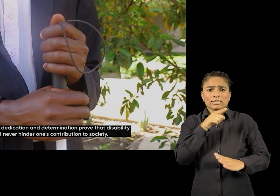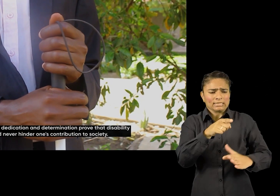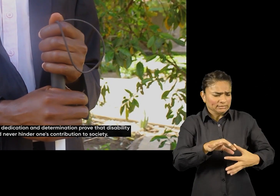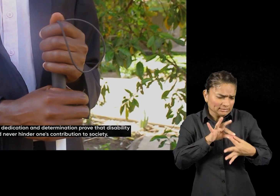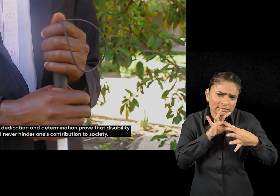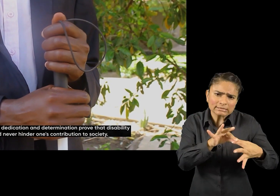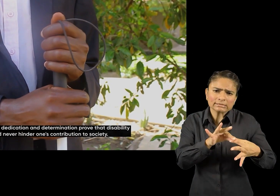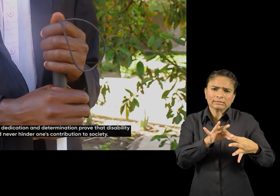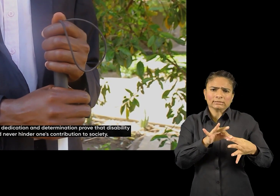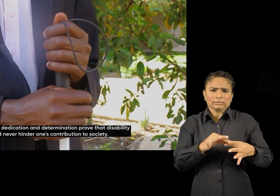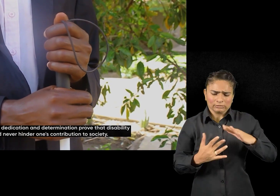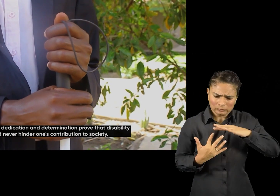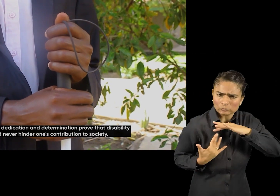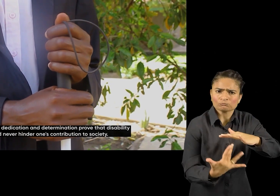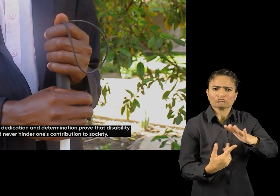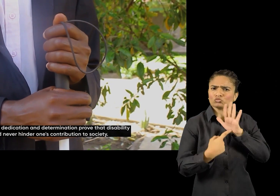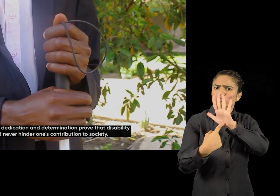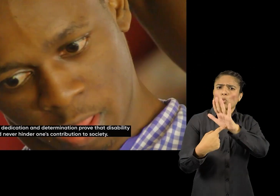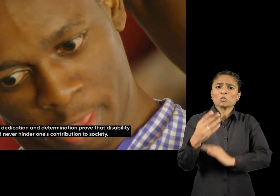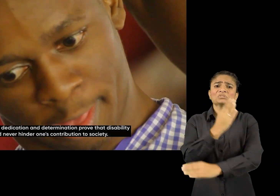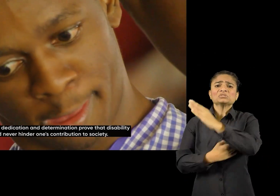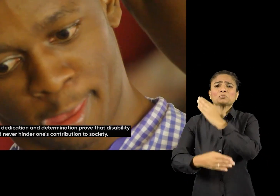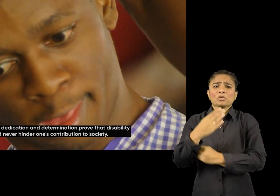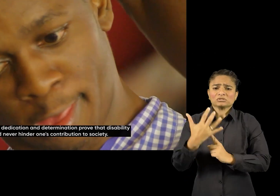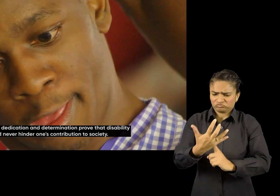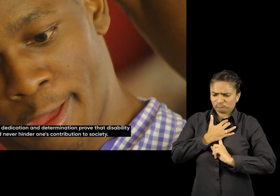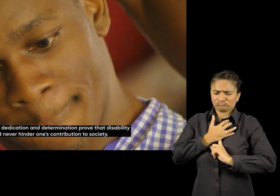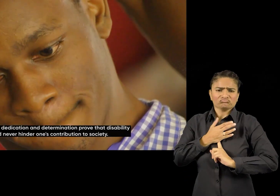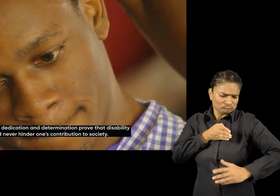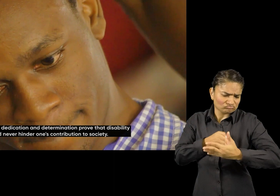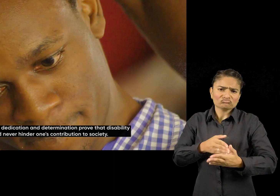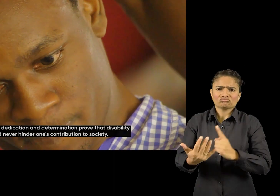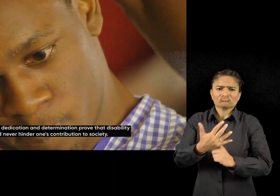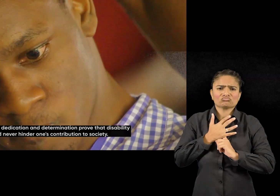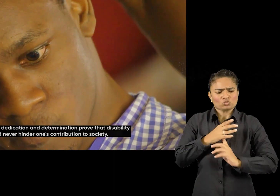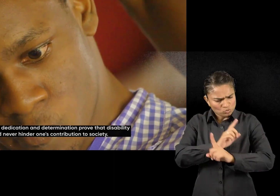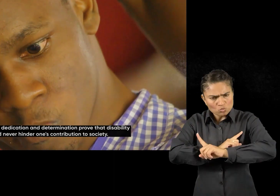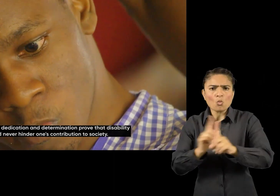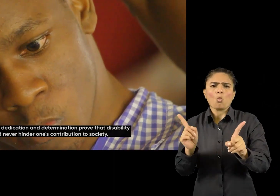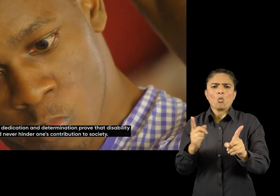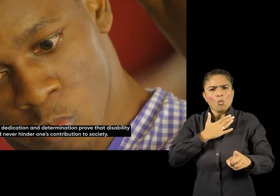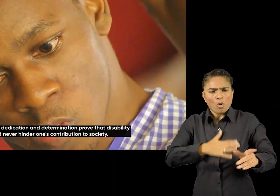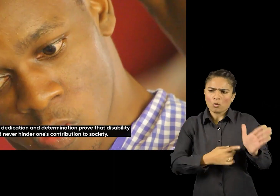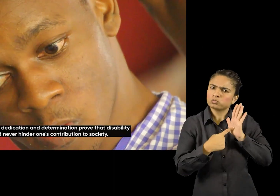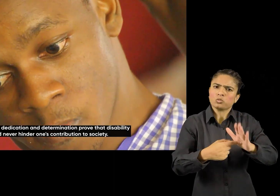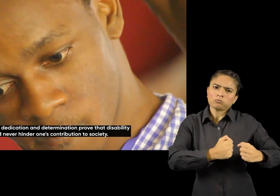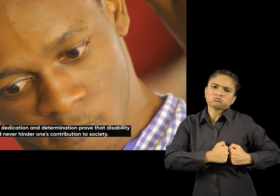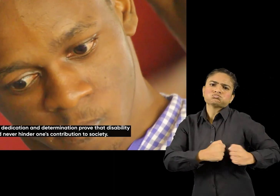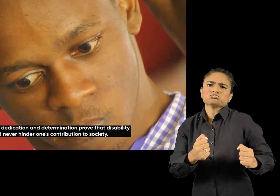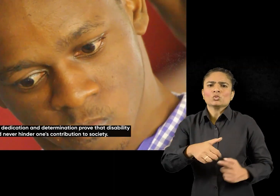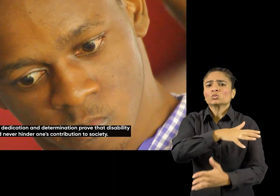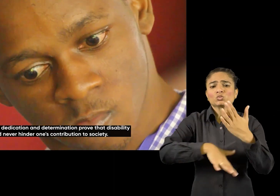community. His remarkable dedication and determination prove that disability should never hinder one's